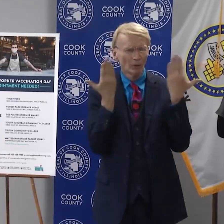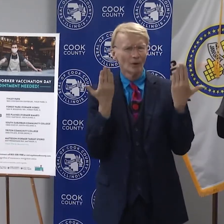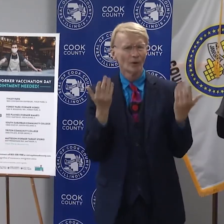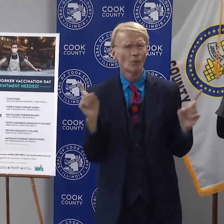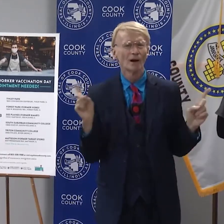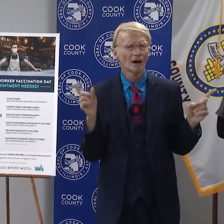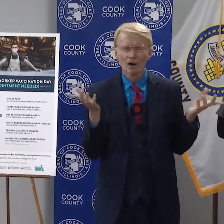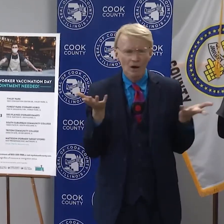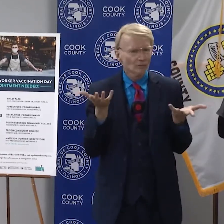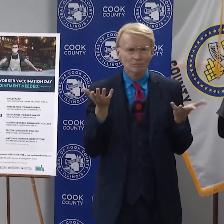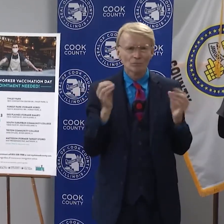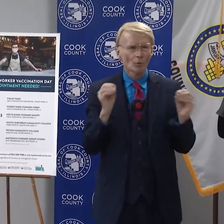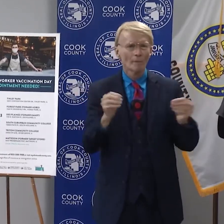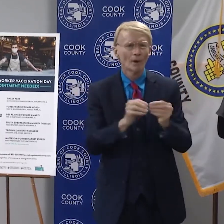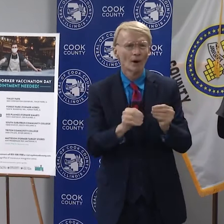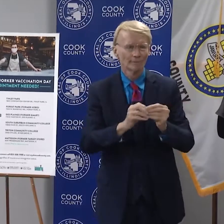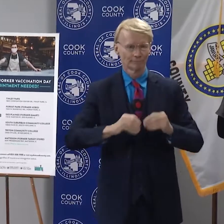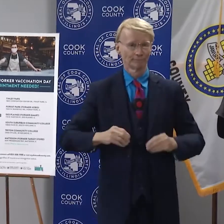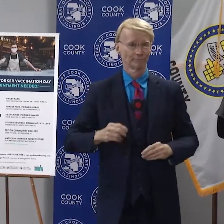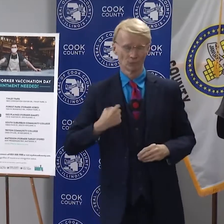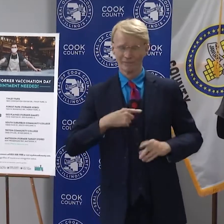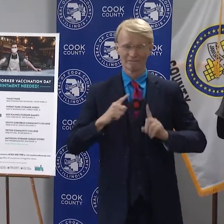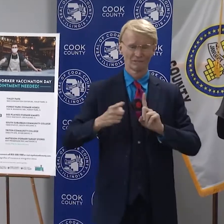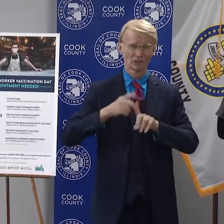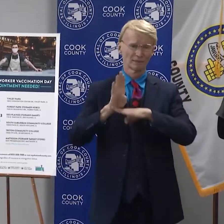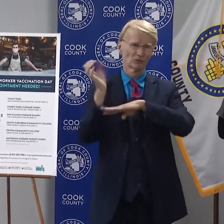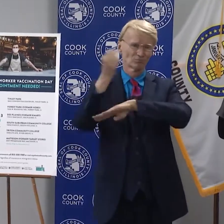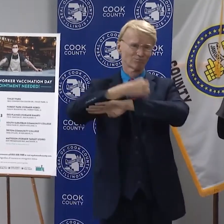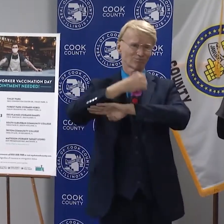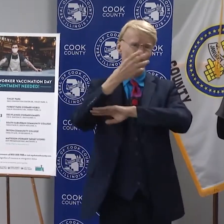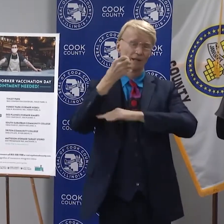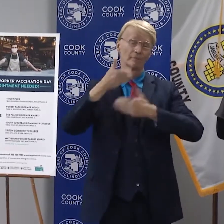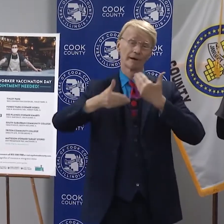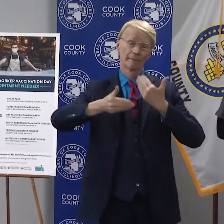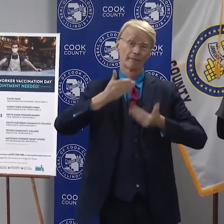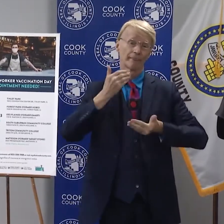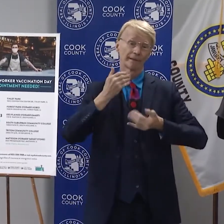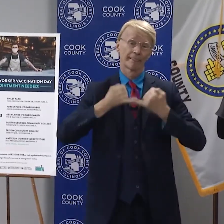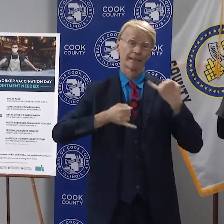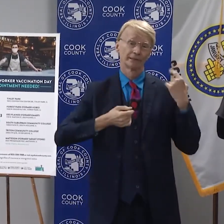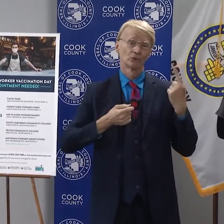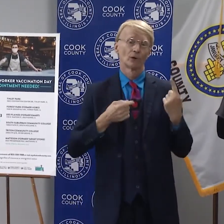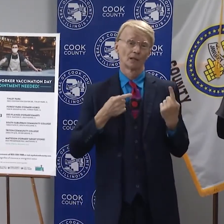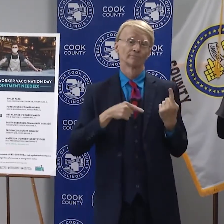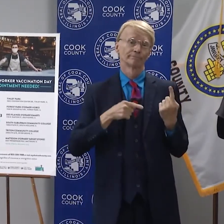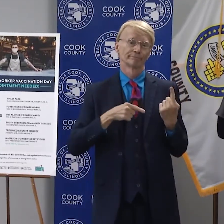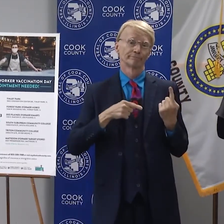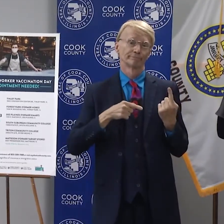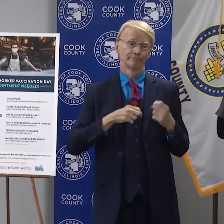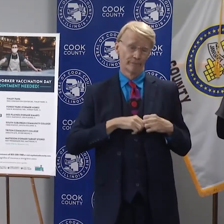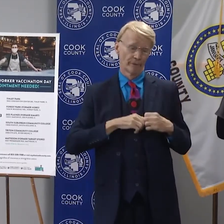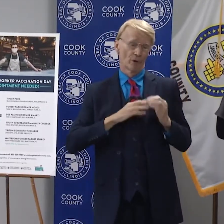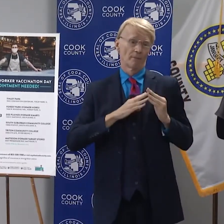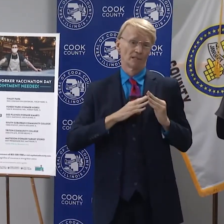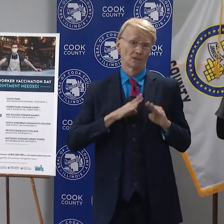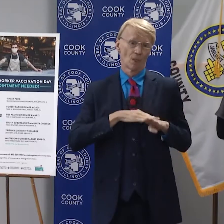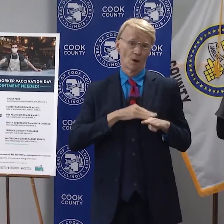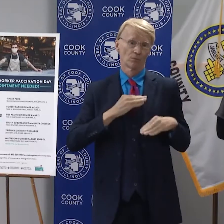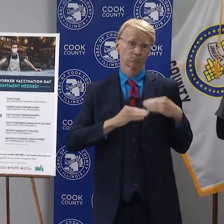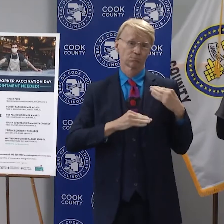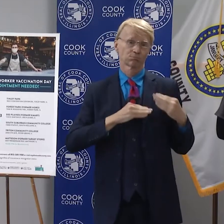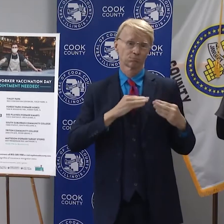industry. We were the first industry to be shut down and probably will be one of the last industry to truly reopen and